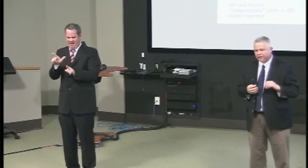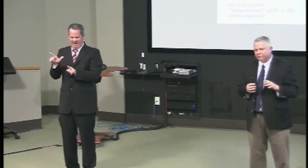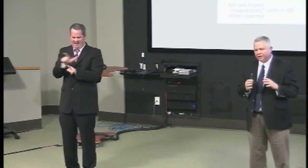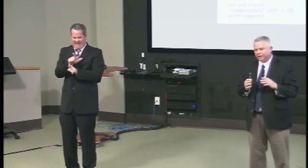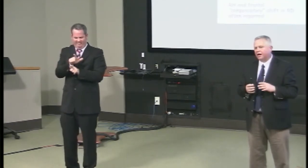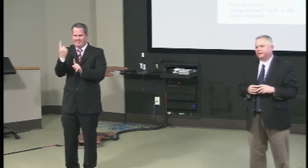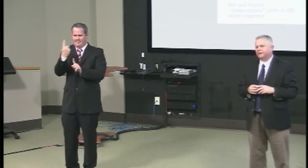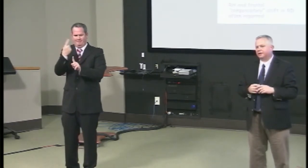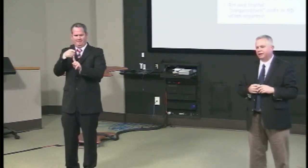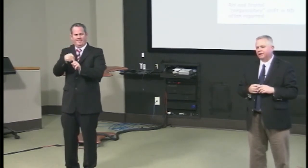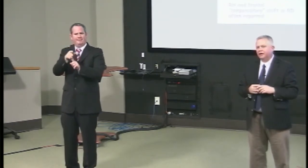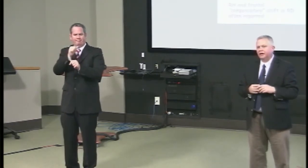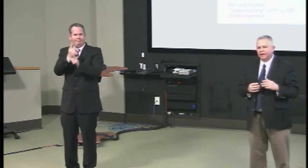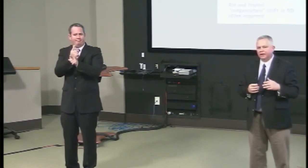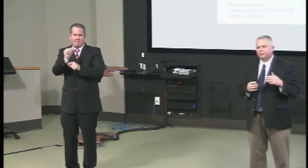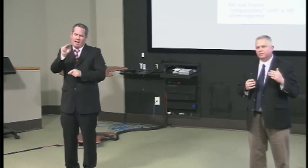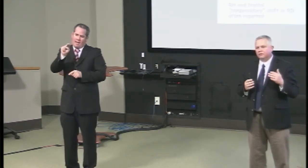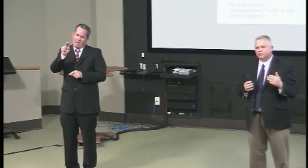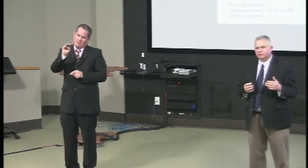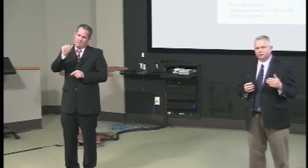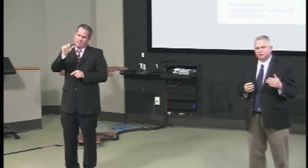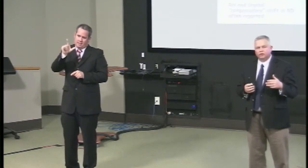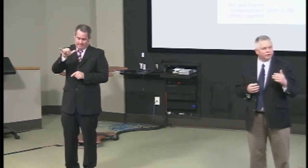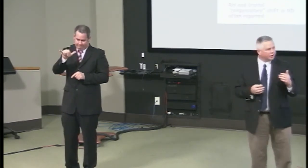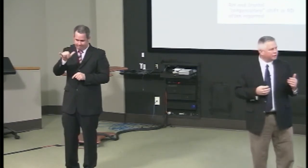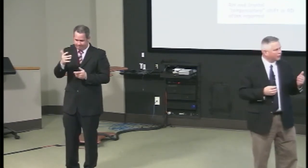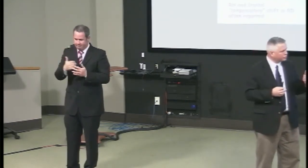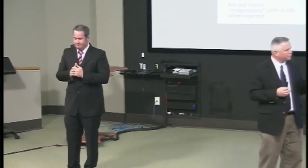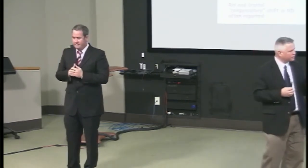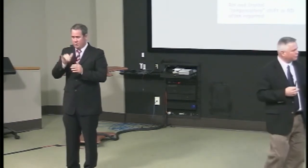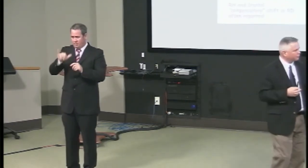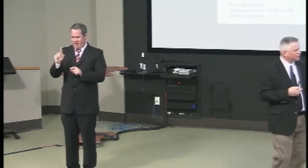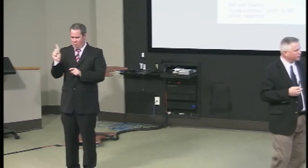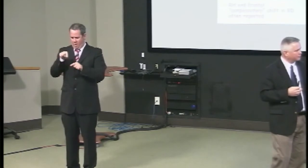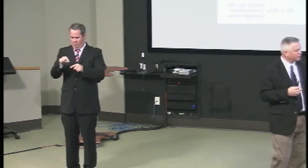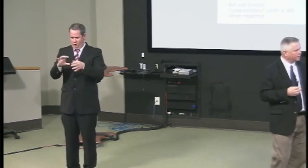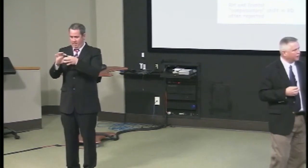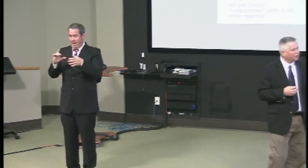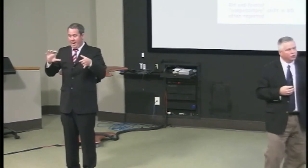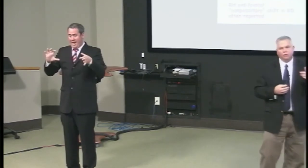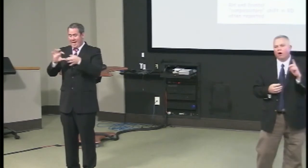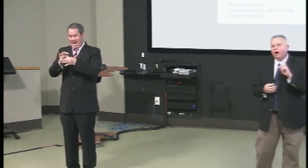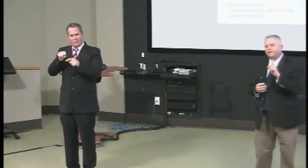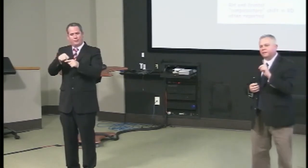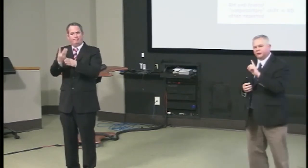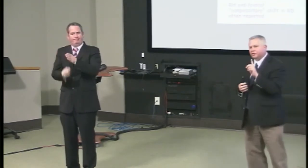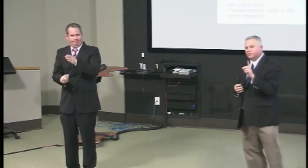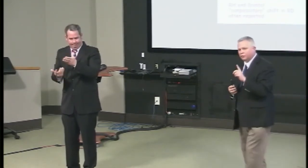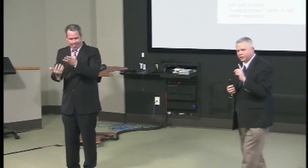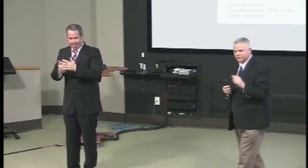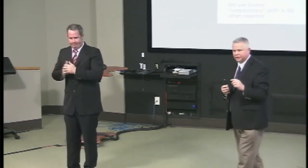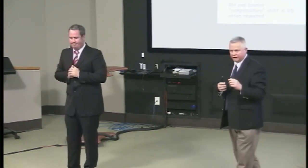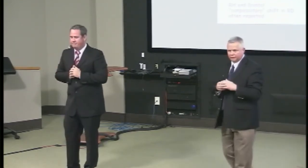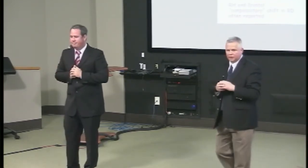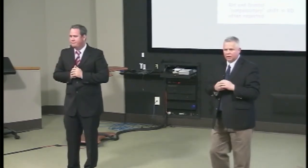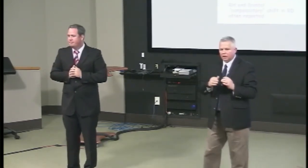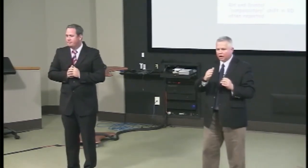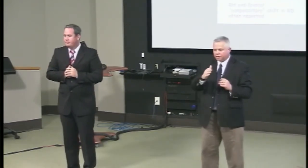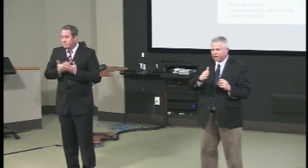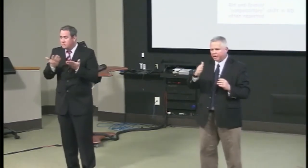as you'll see in a minute, connectivity in children and adults who present with reading disability. You often, but don't always,